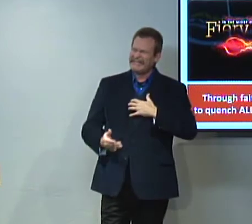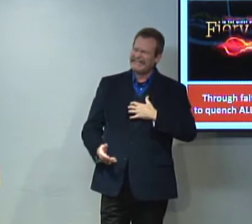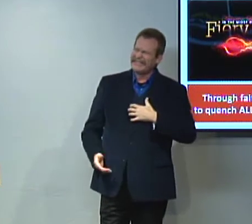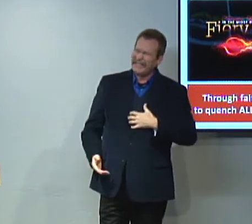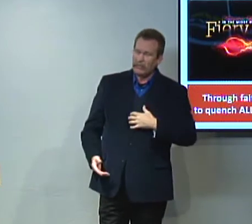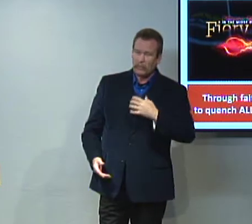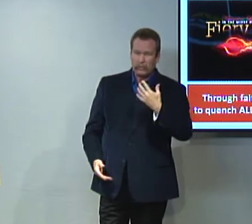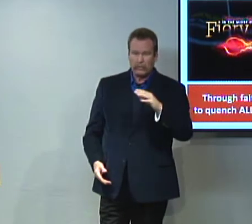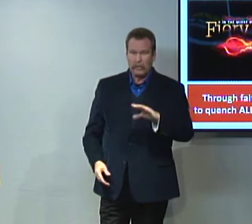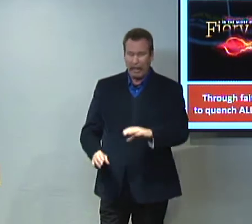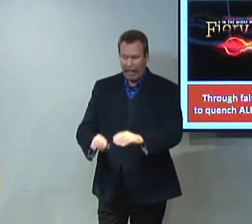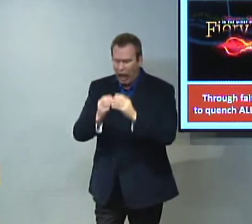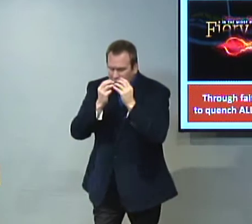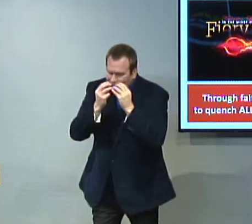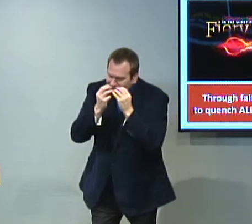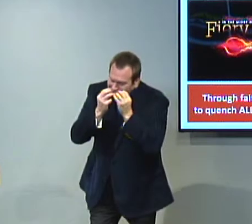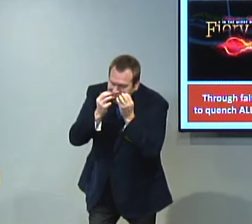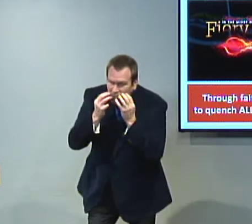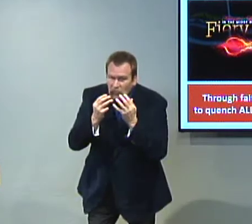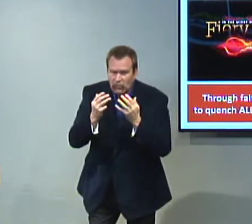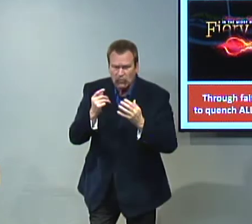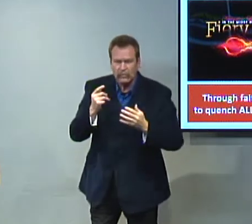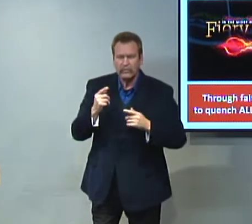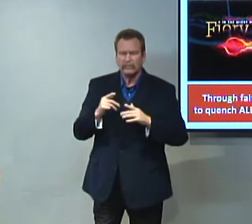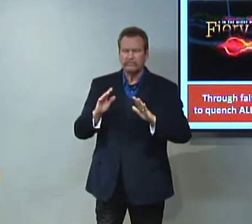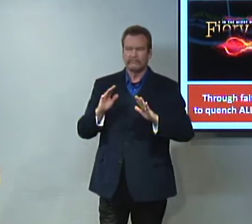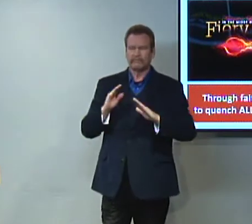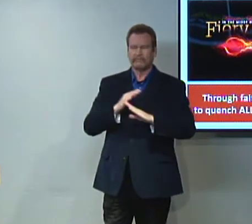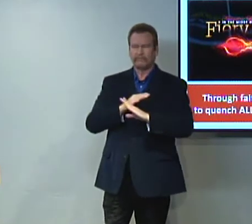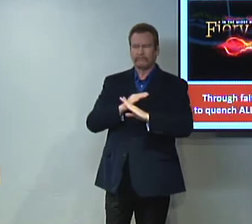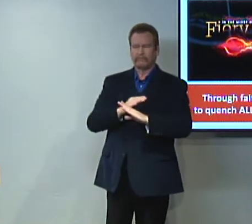if he had changed that rock. And I'm sure that Jesus was really, really hungry.